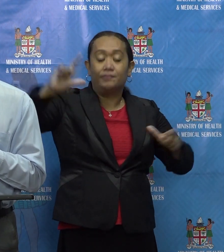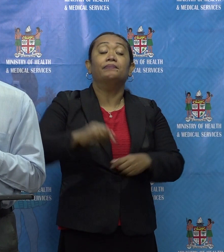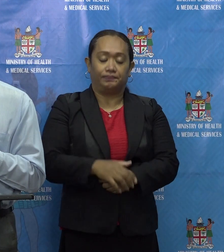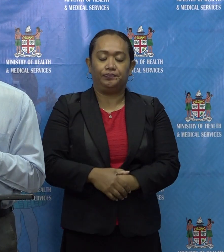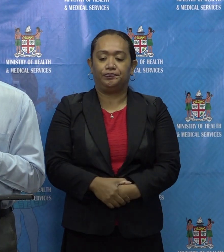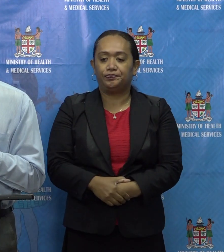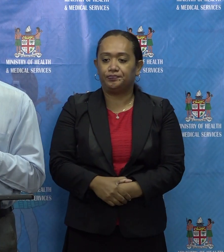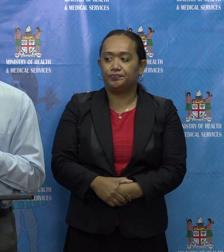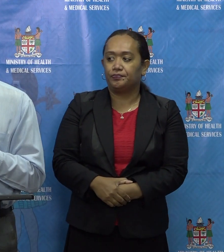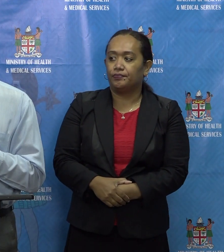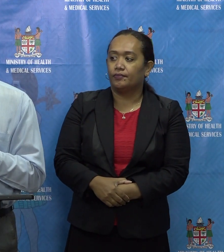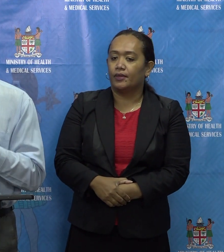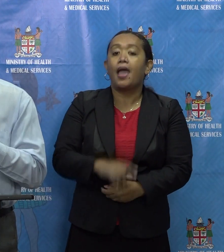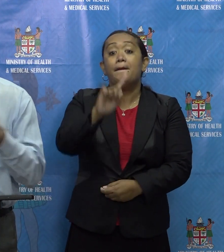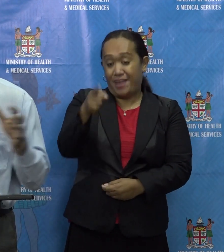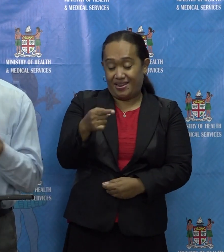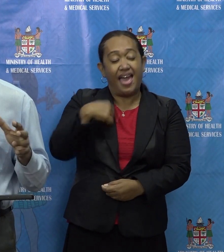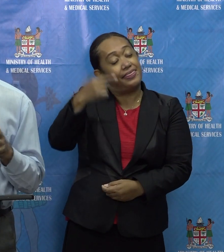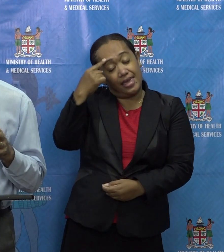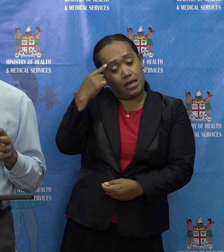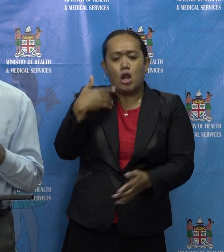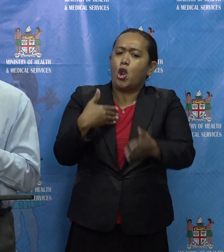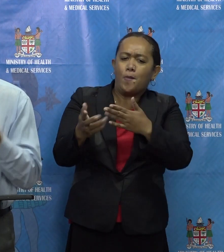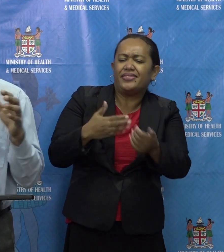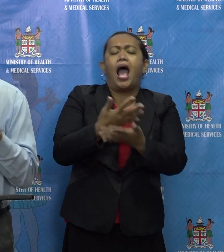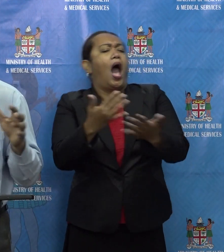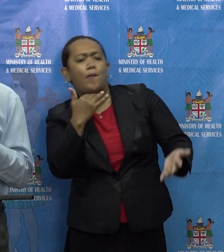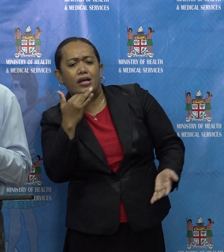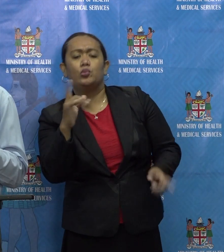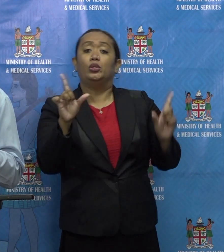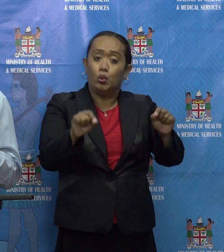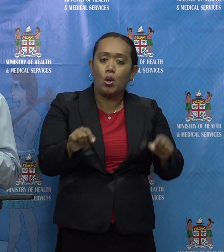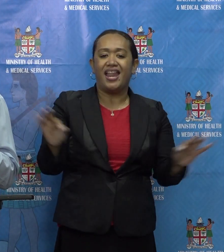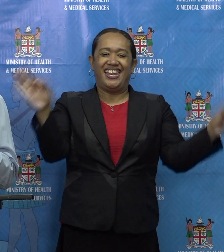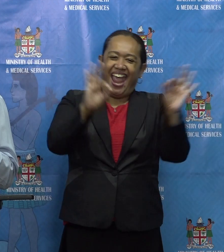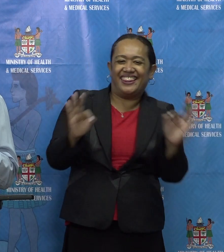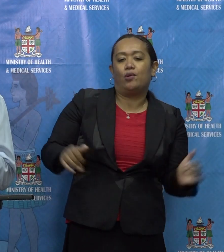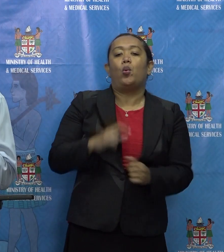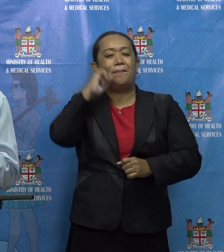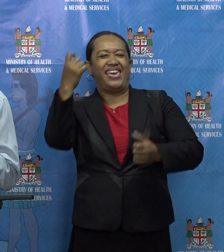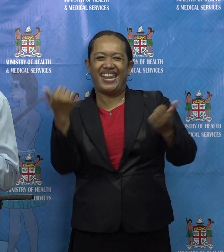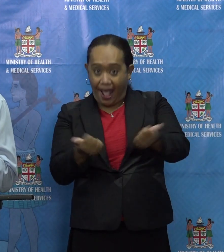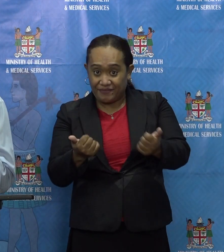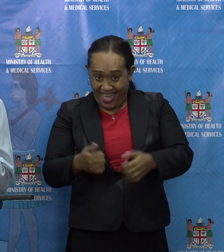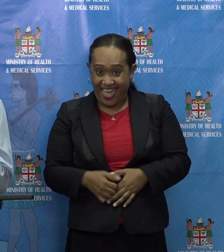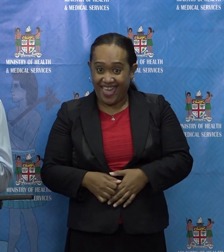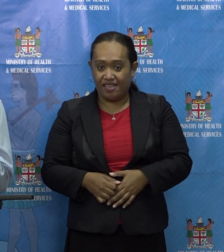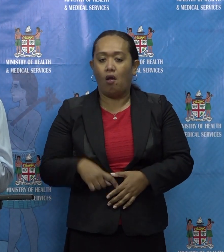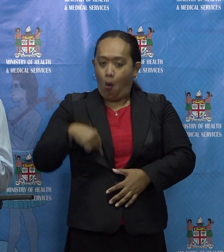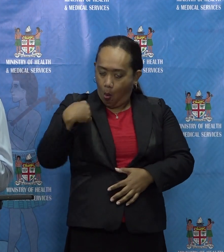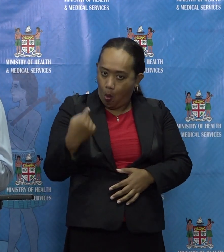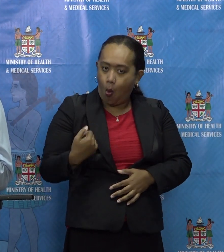But I think no matter how much we do, nothing will be enough. For that type of